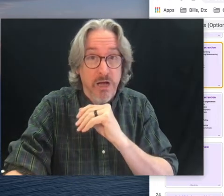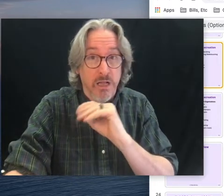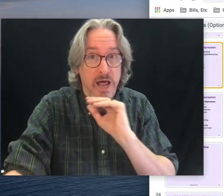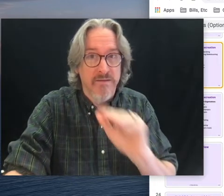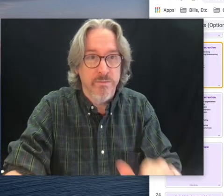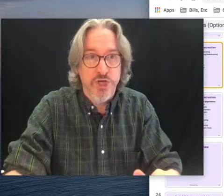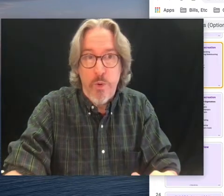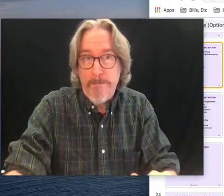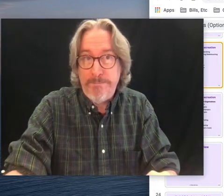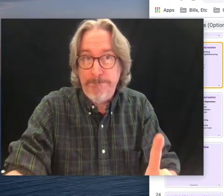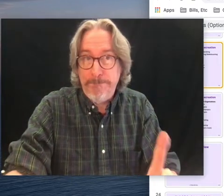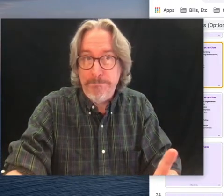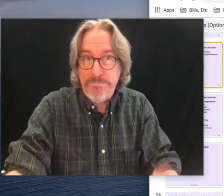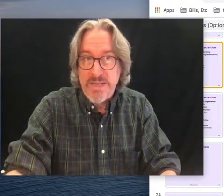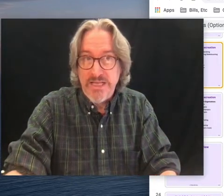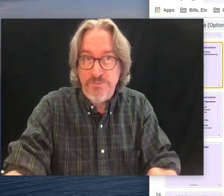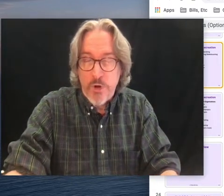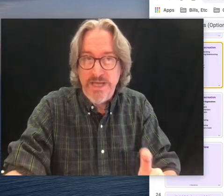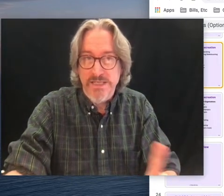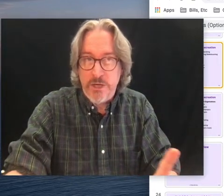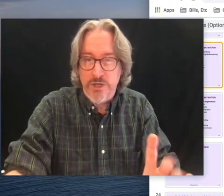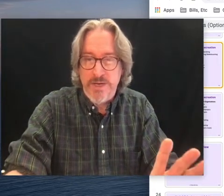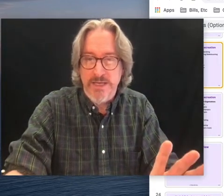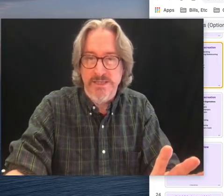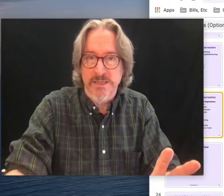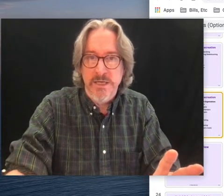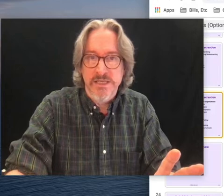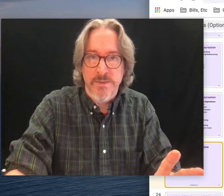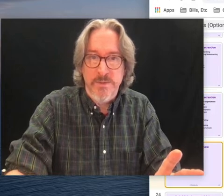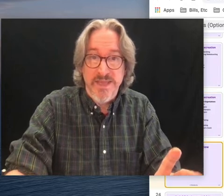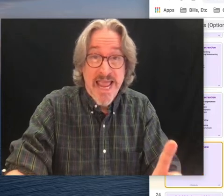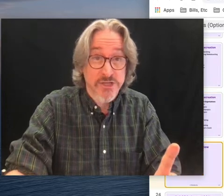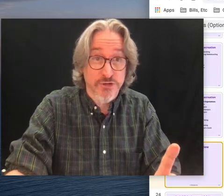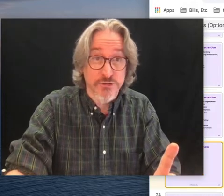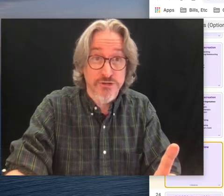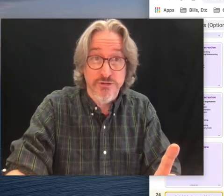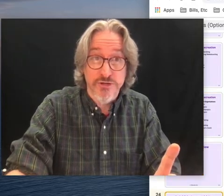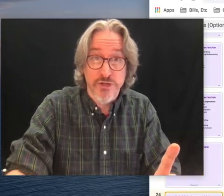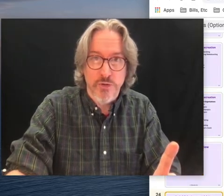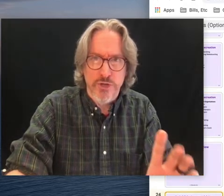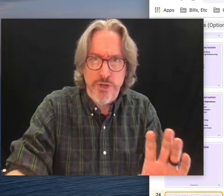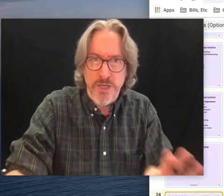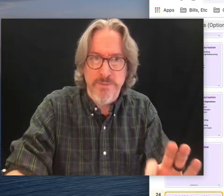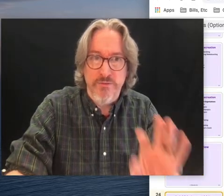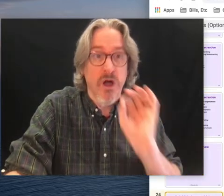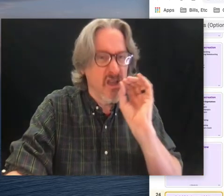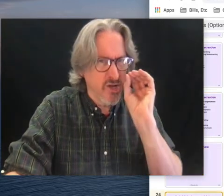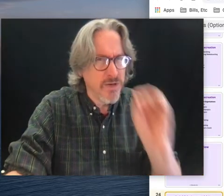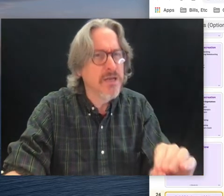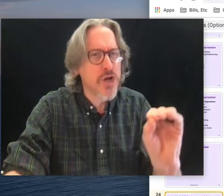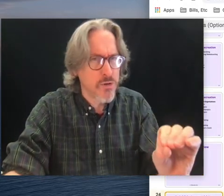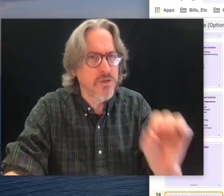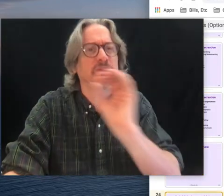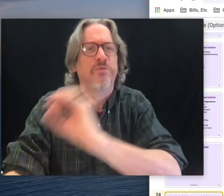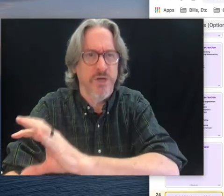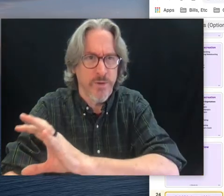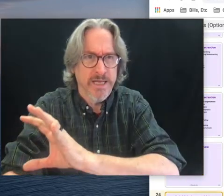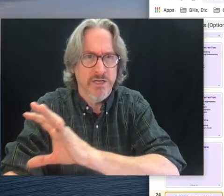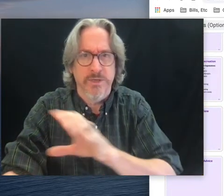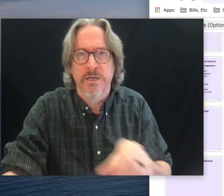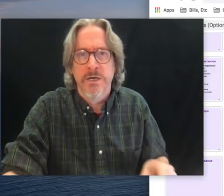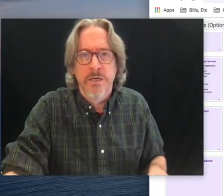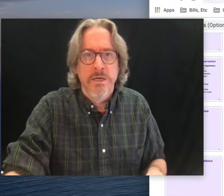Because a lot of them show up in small ways, in large ways, some of them in the answers. So you need to know those before